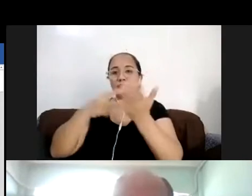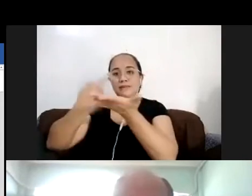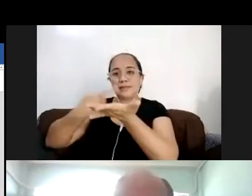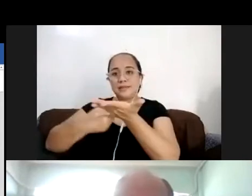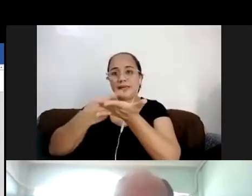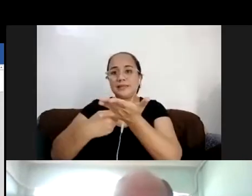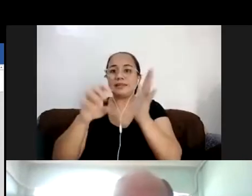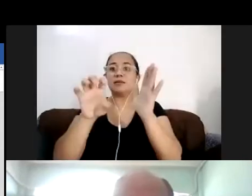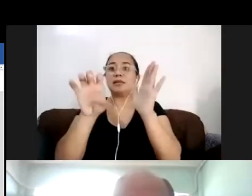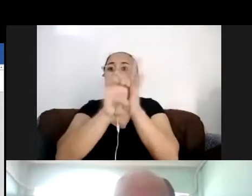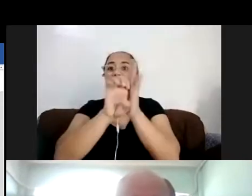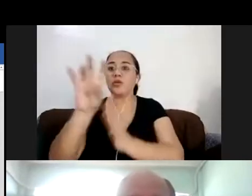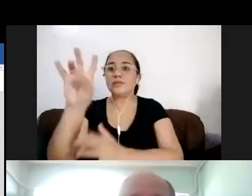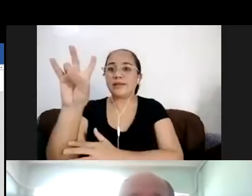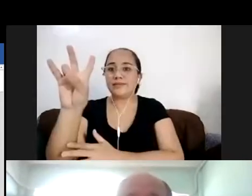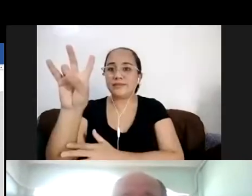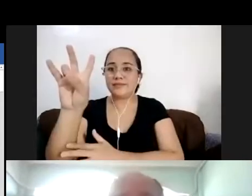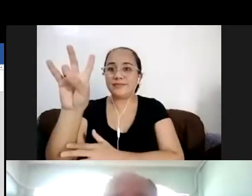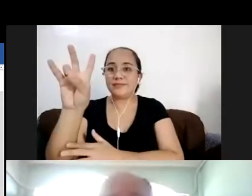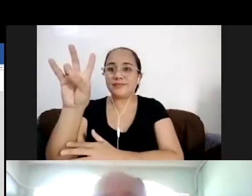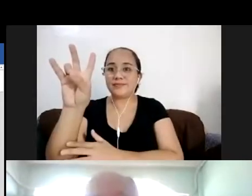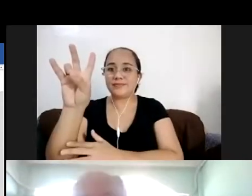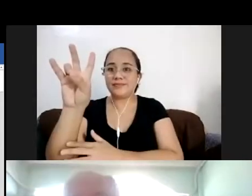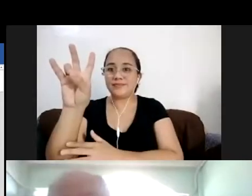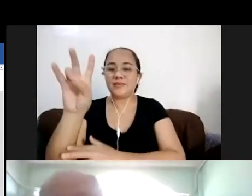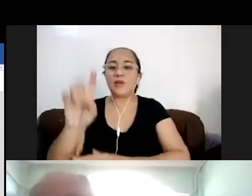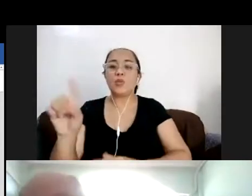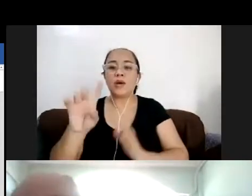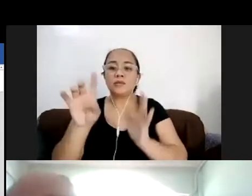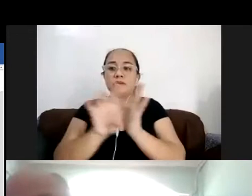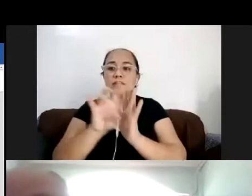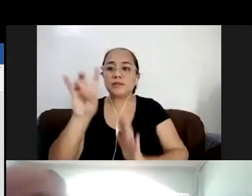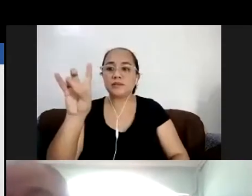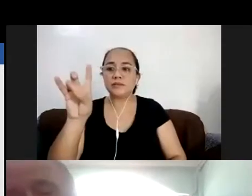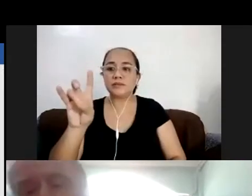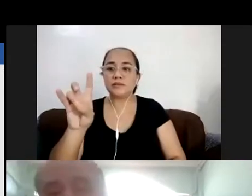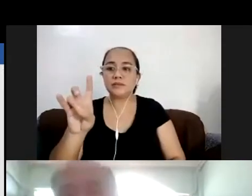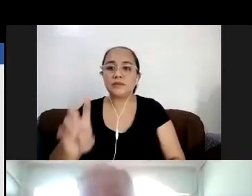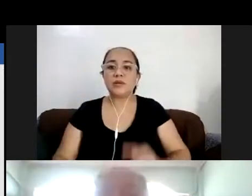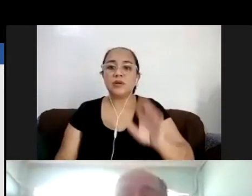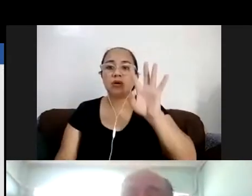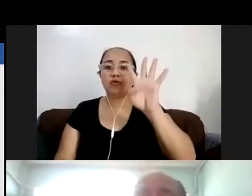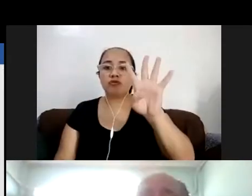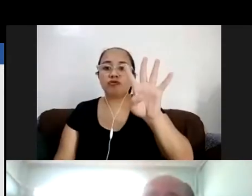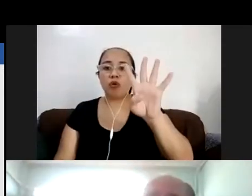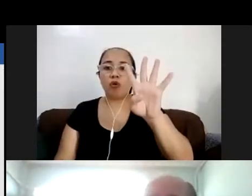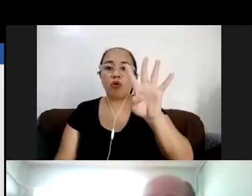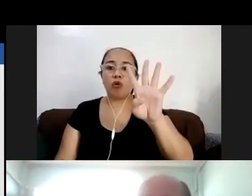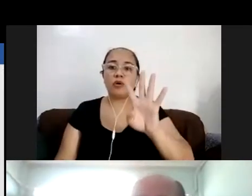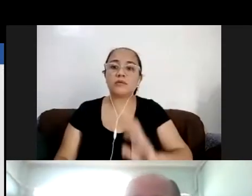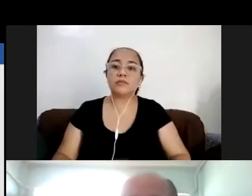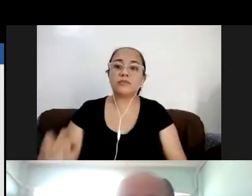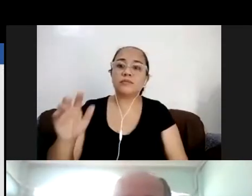7. And the example is 4 plus 16 equals 20.